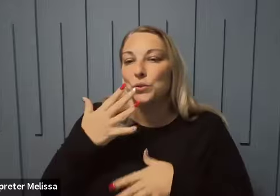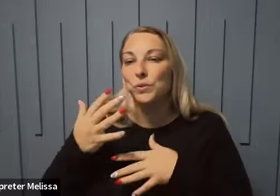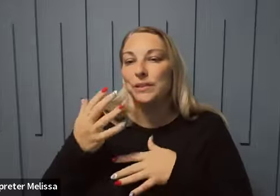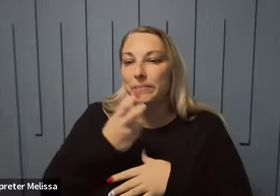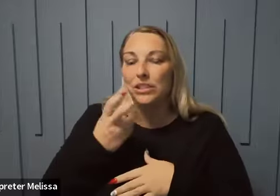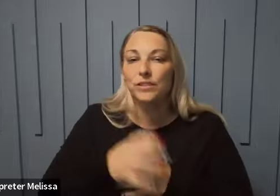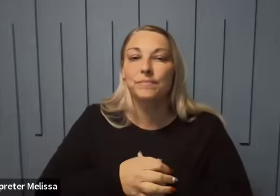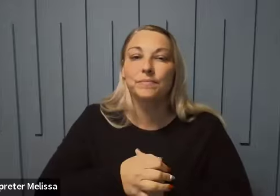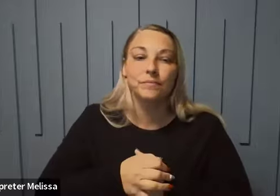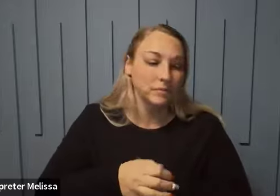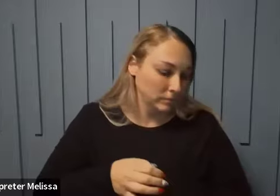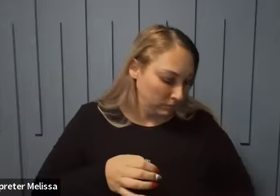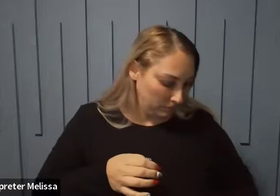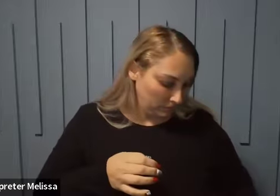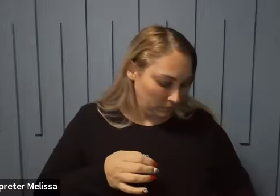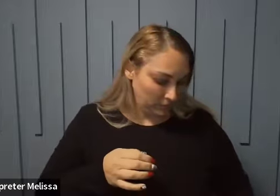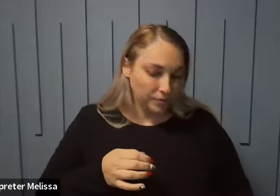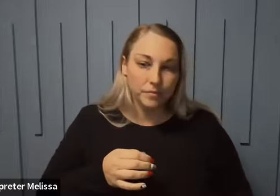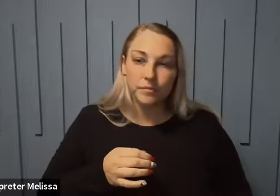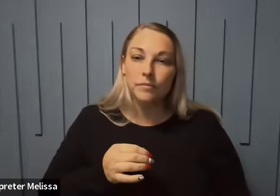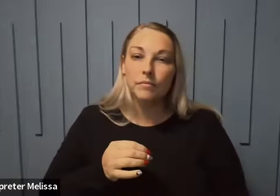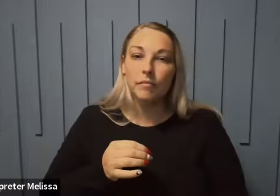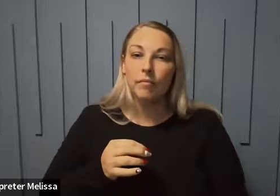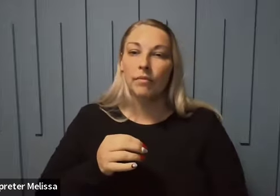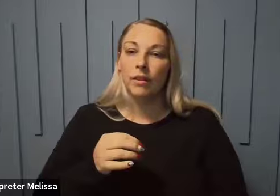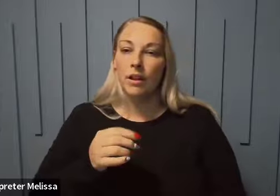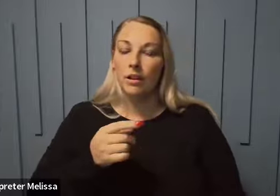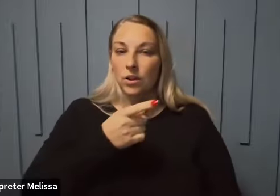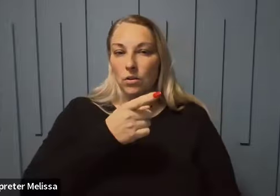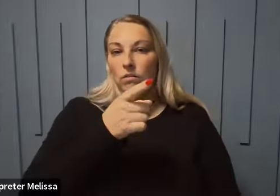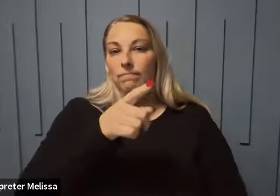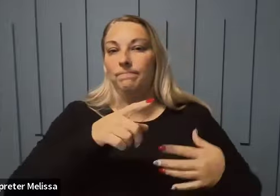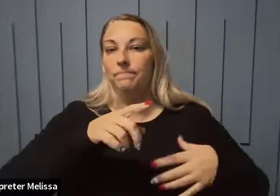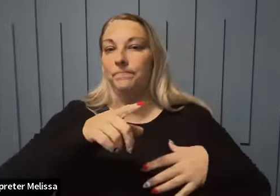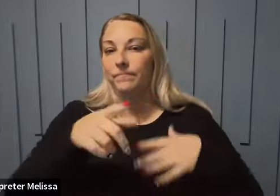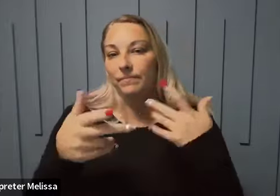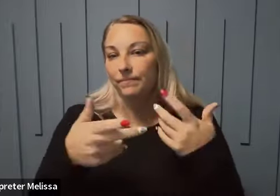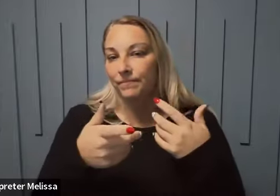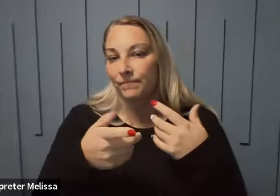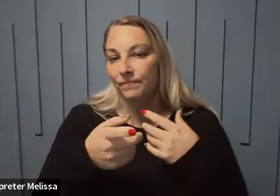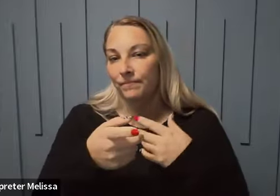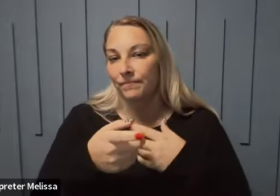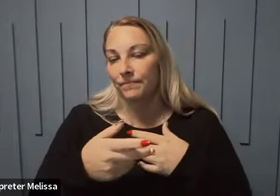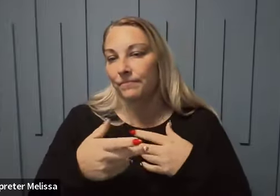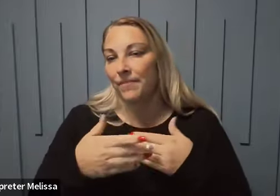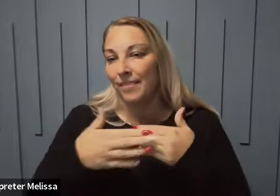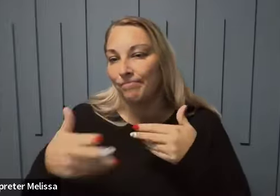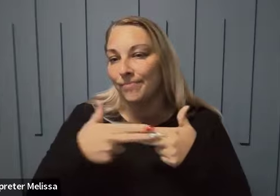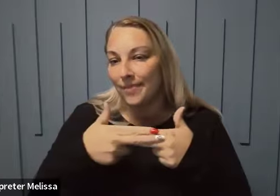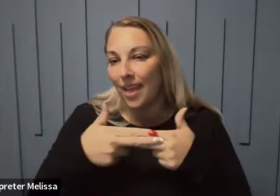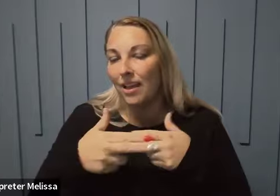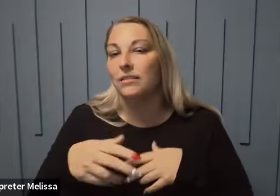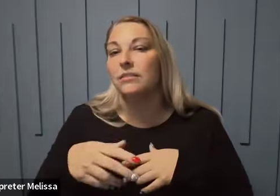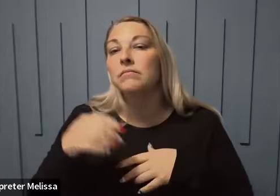The next several slides, these are things about English that I'm sure any of us who work with deaf and hard of